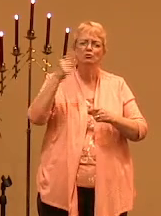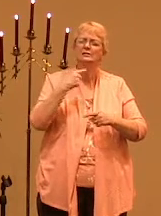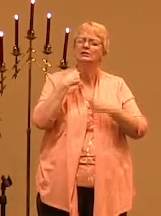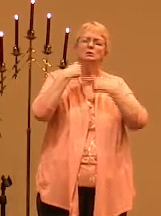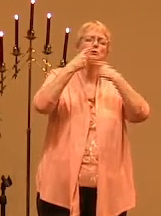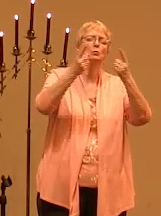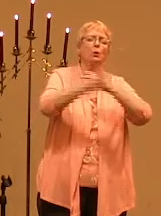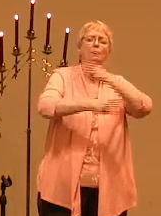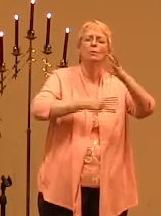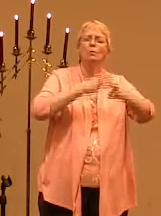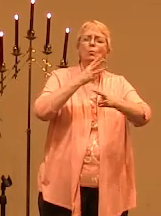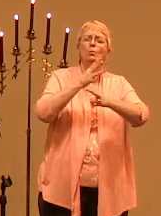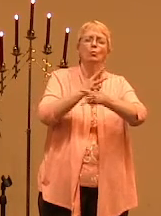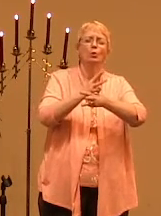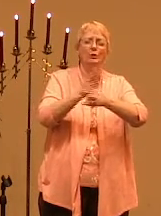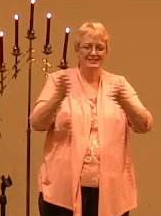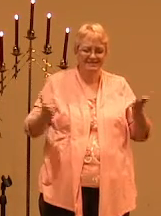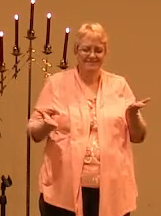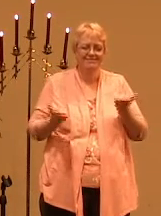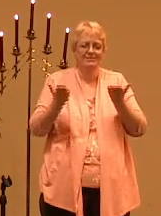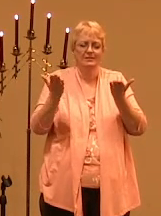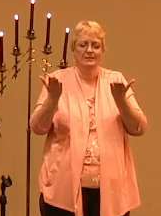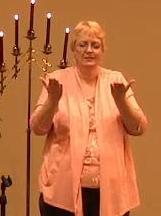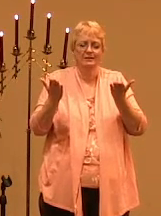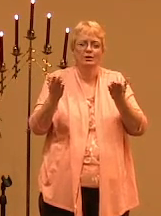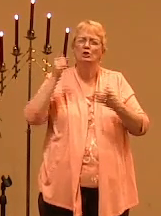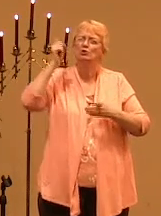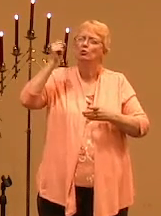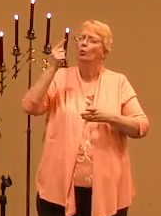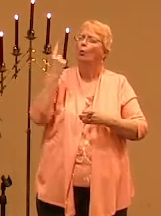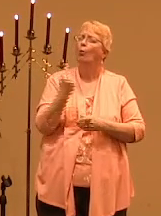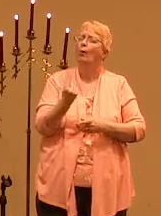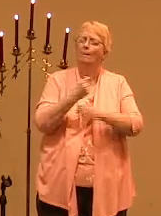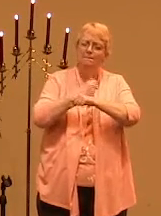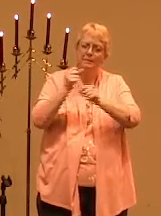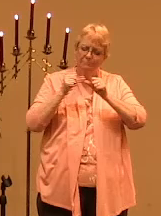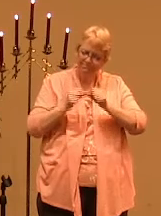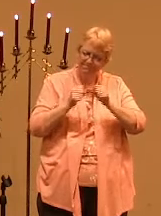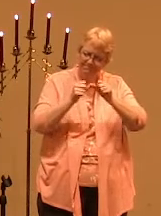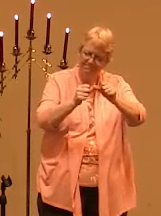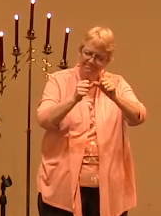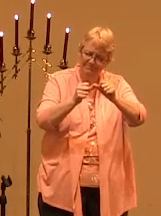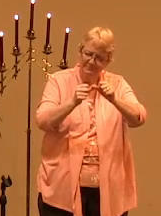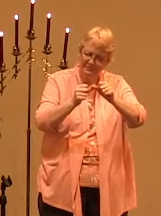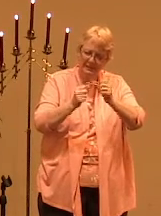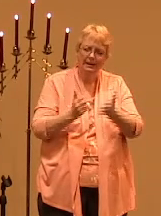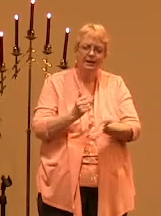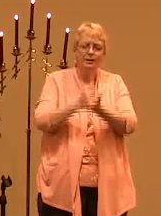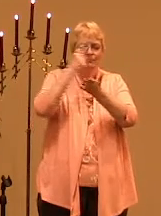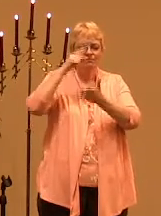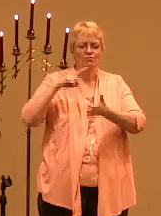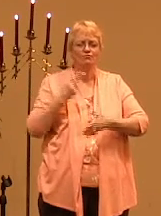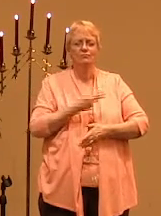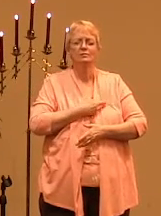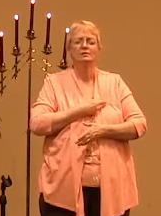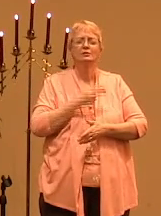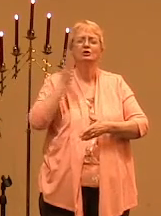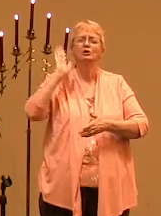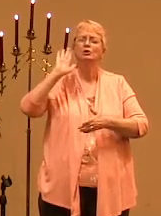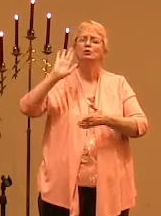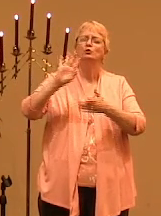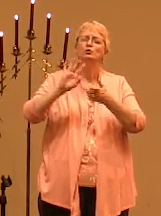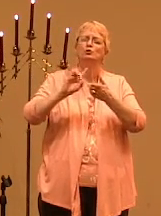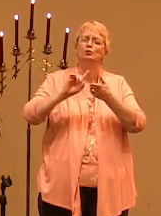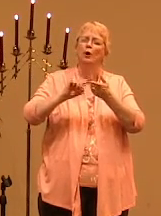the worlds into existence. You're the one that makes continual intercession for us. You're a friend that